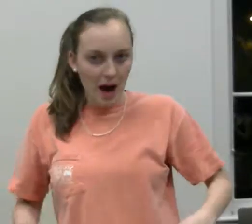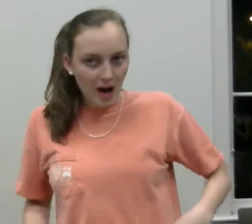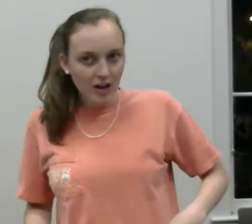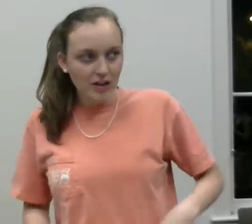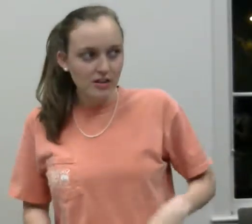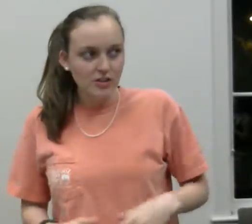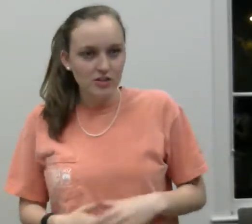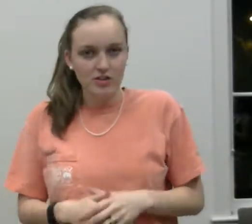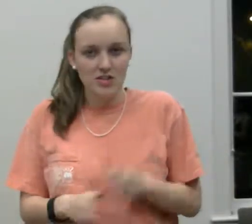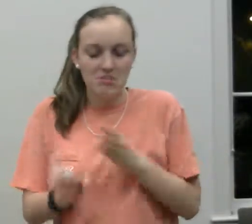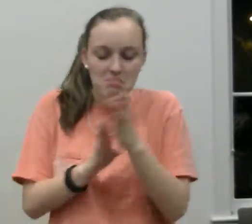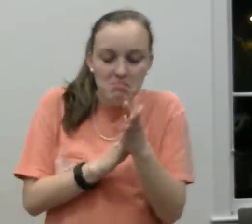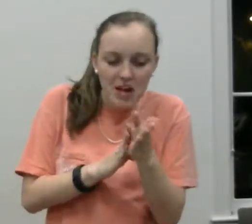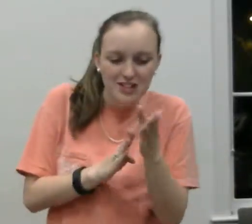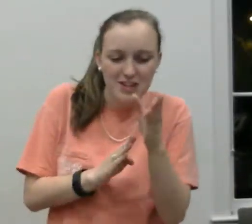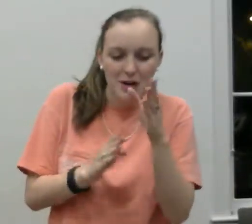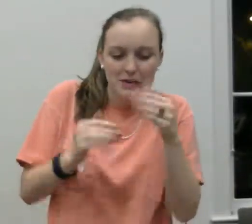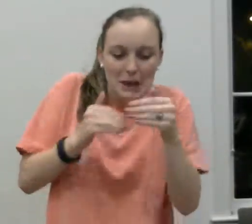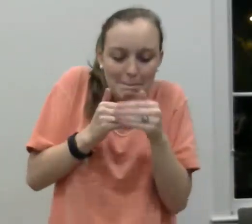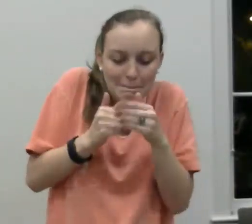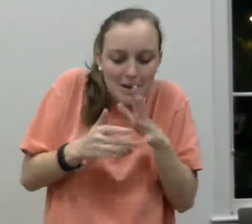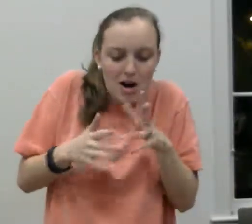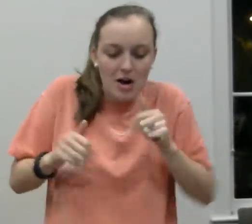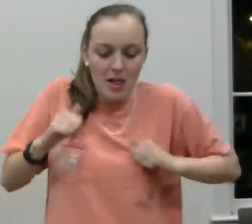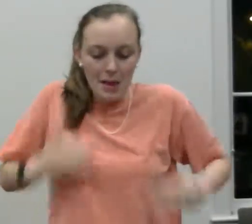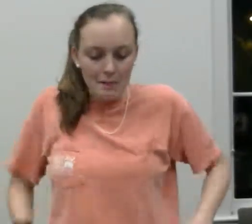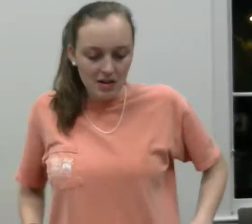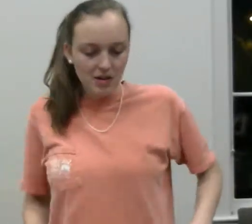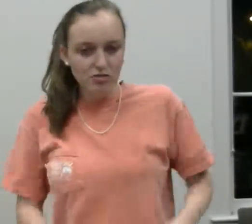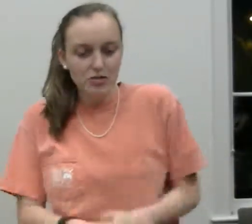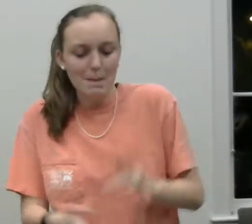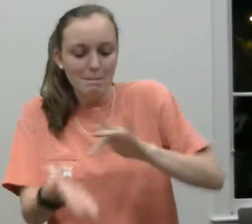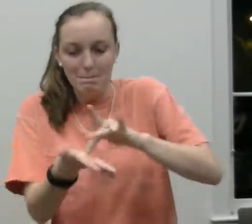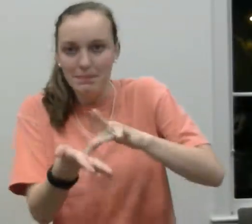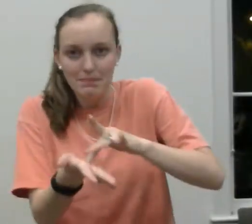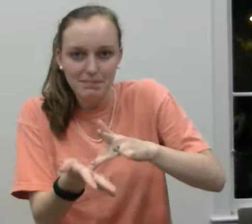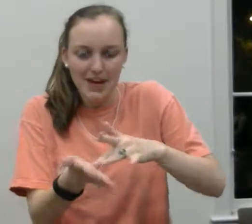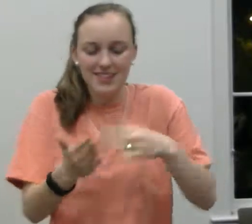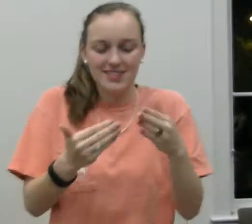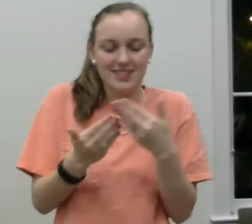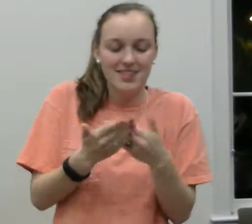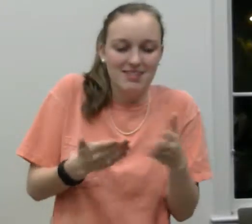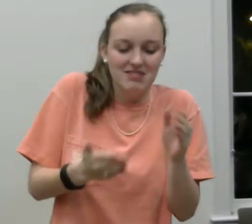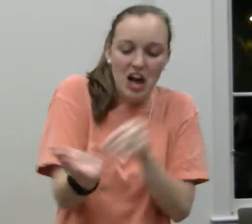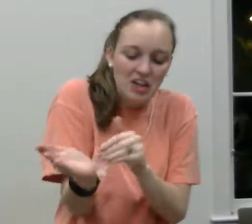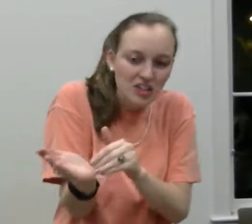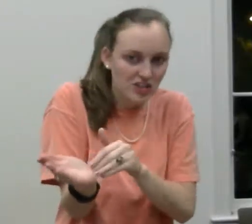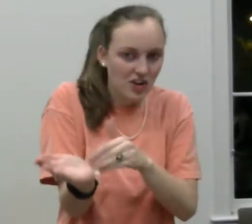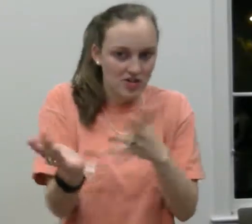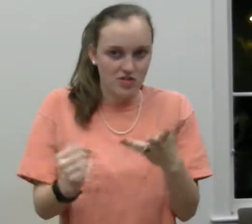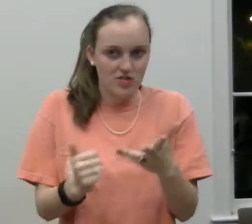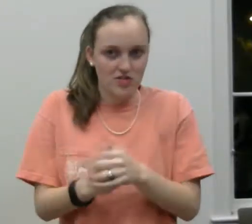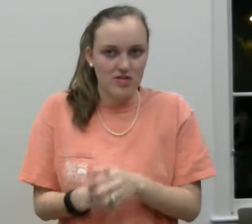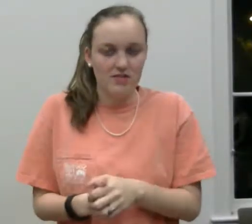or majoring in infectious disease, something like a doctor or a therapist